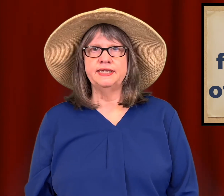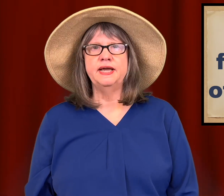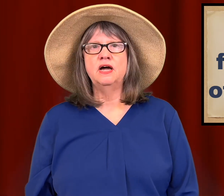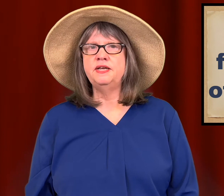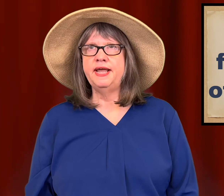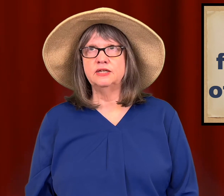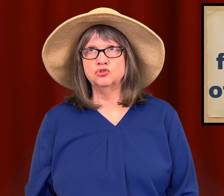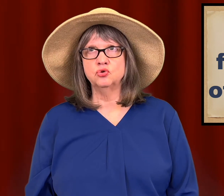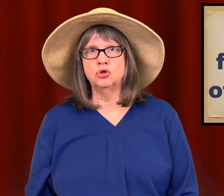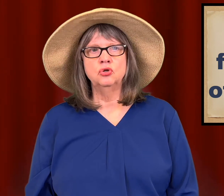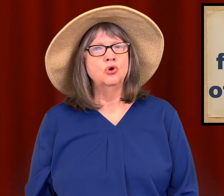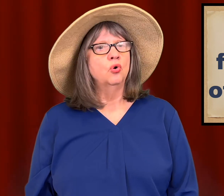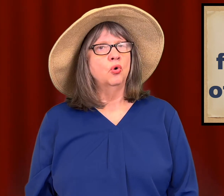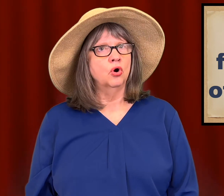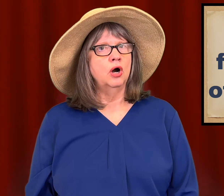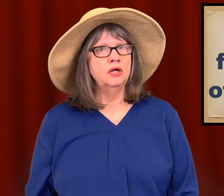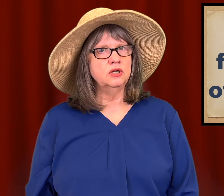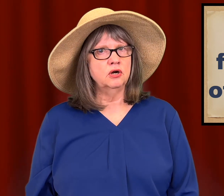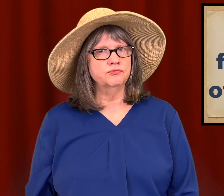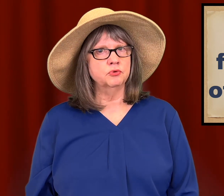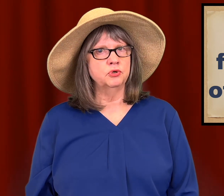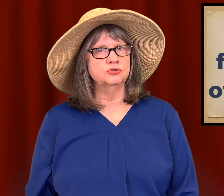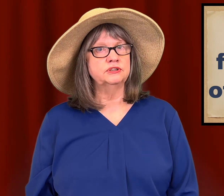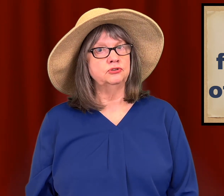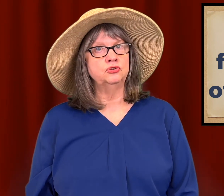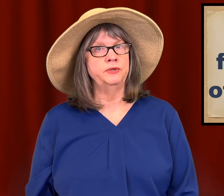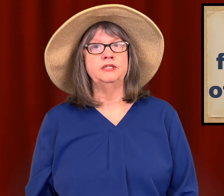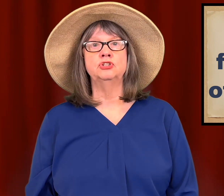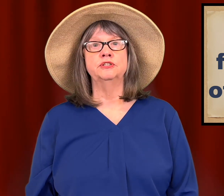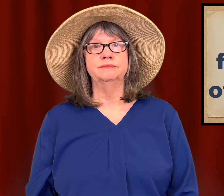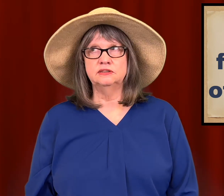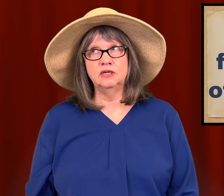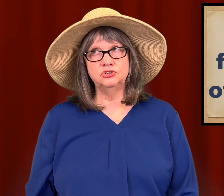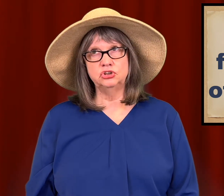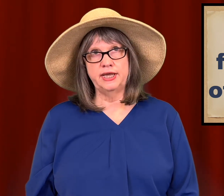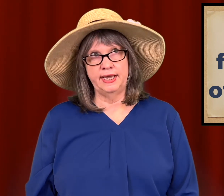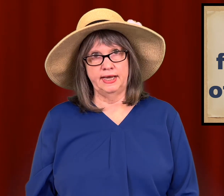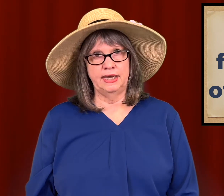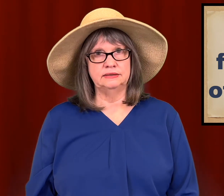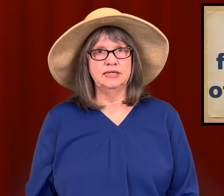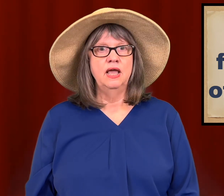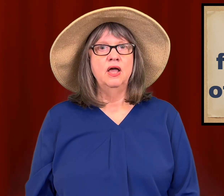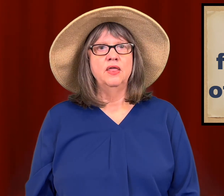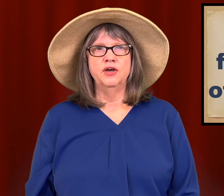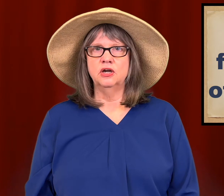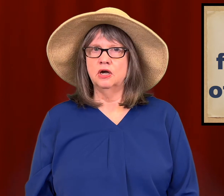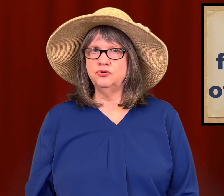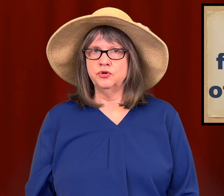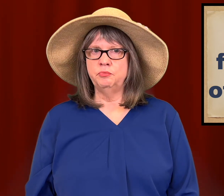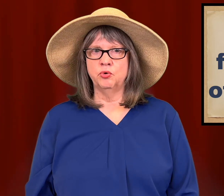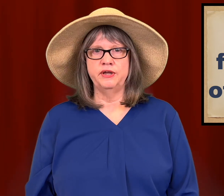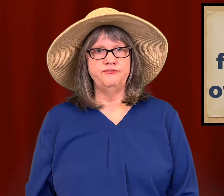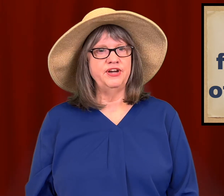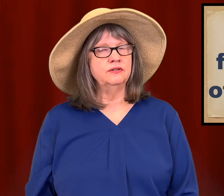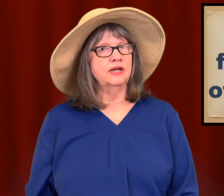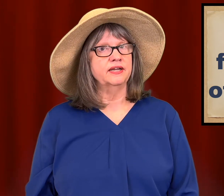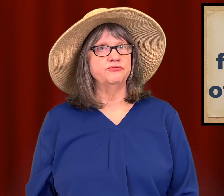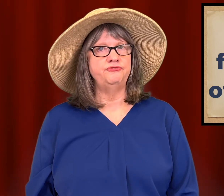an unnatural or uncomfortable situation, such as the country boy felt like a